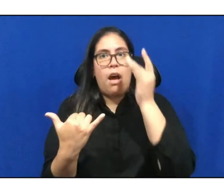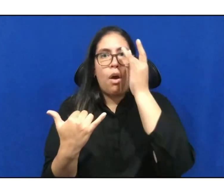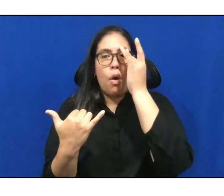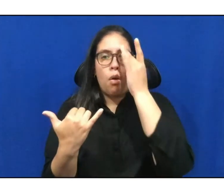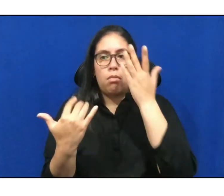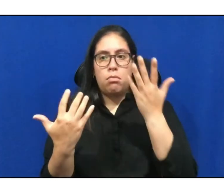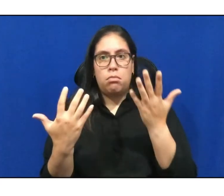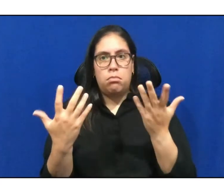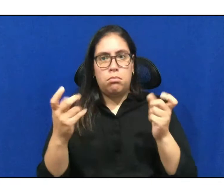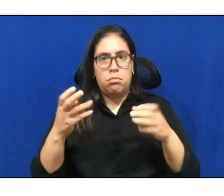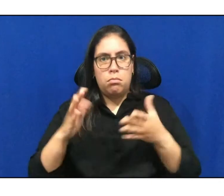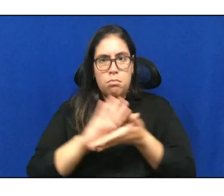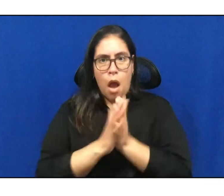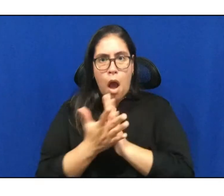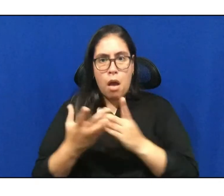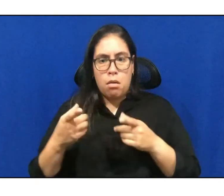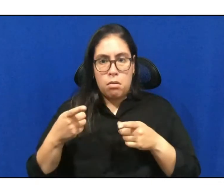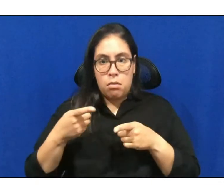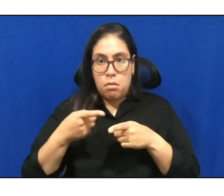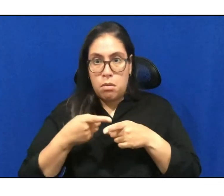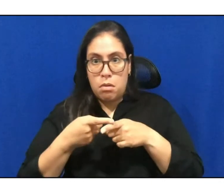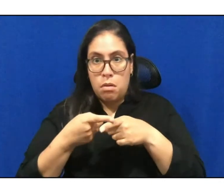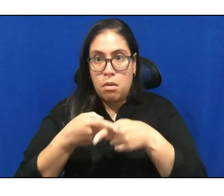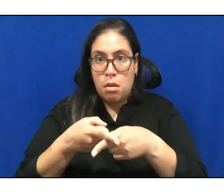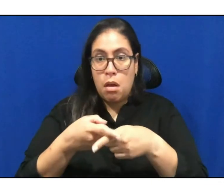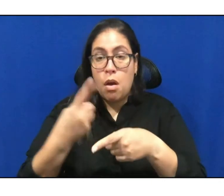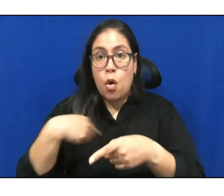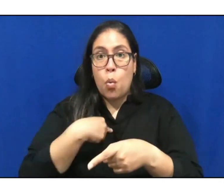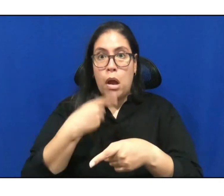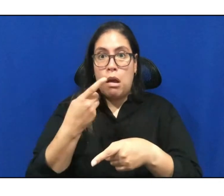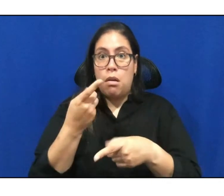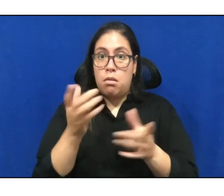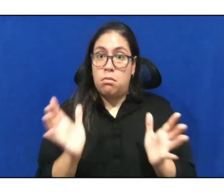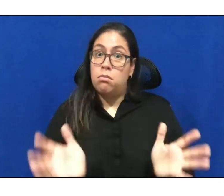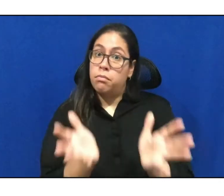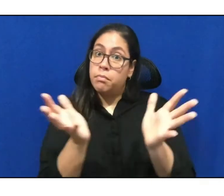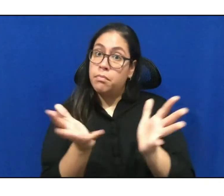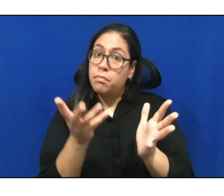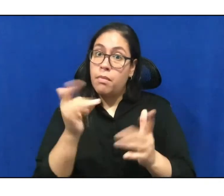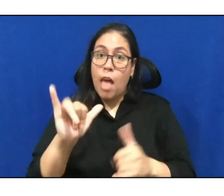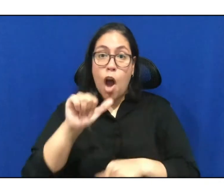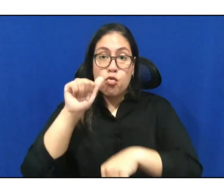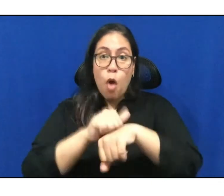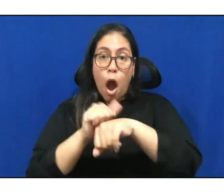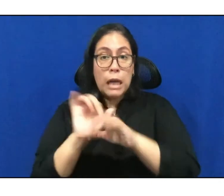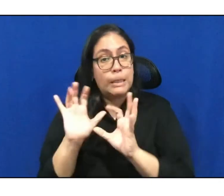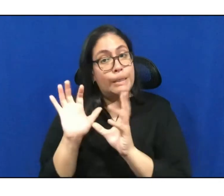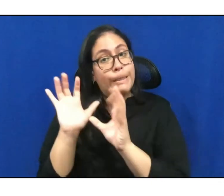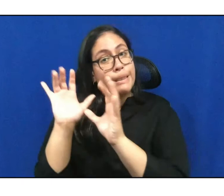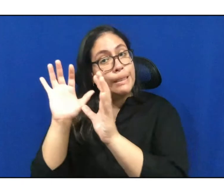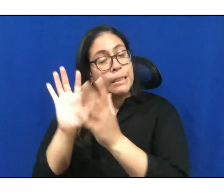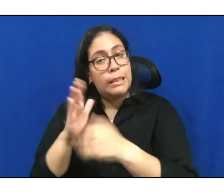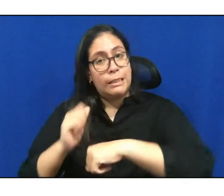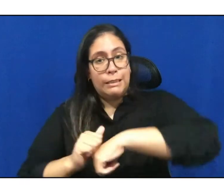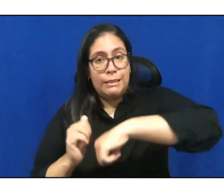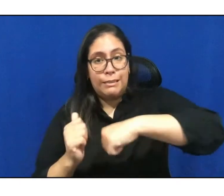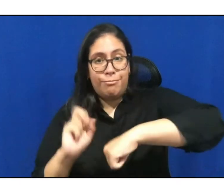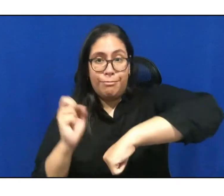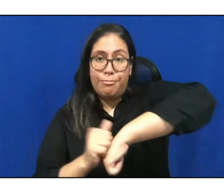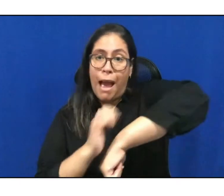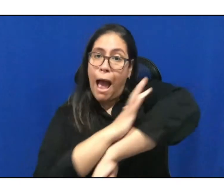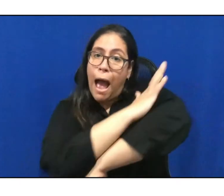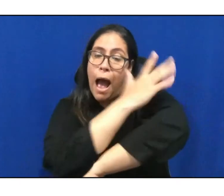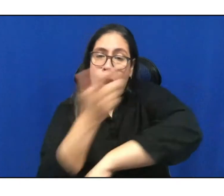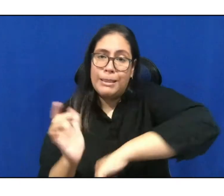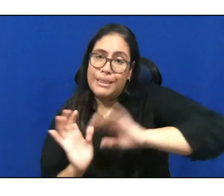decide. We're gonna keep pushing, as you used to say, we're gonna keep pushing that boulder up the hill. Yeah. And there's a lot of work to be